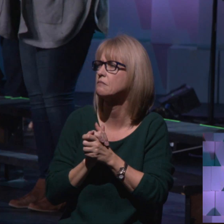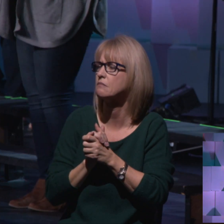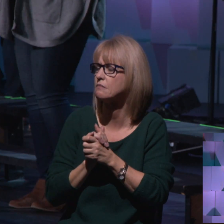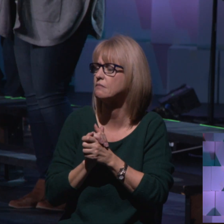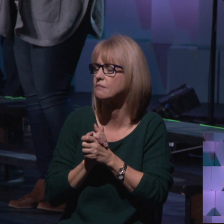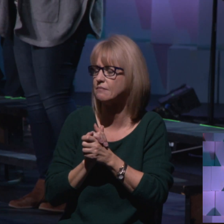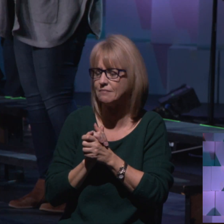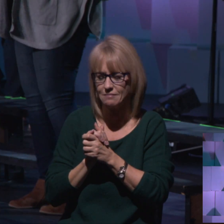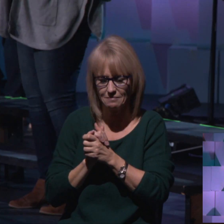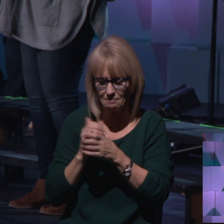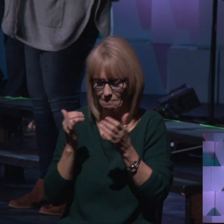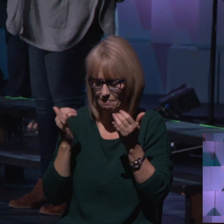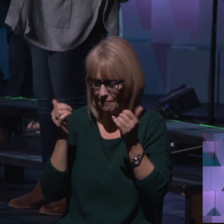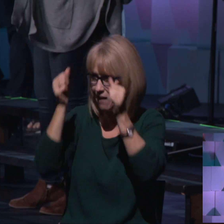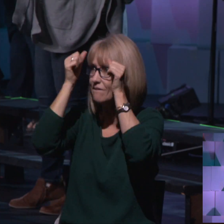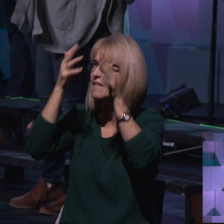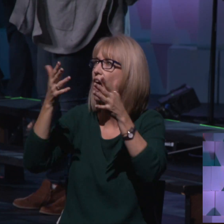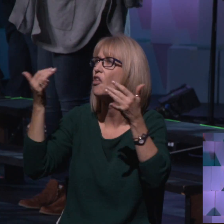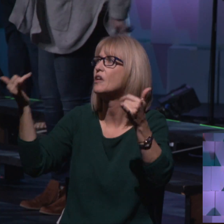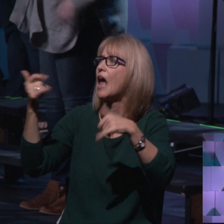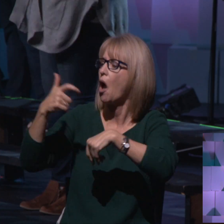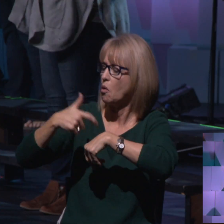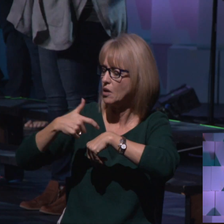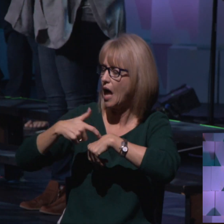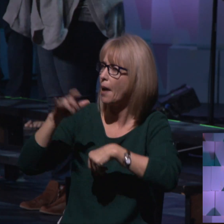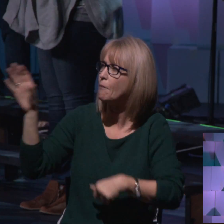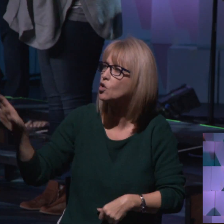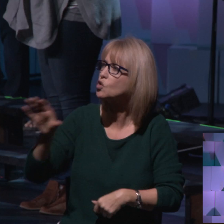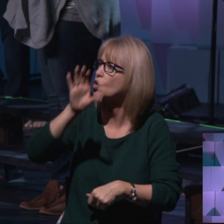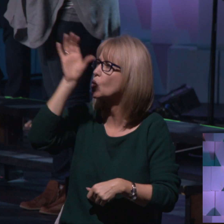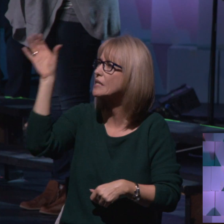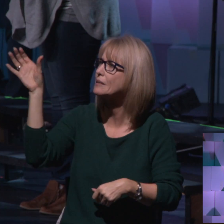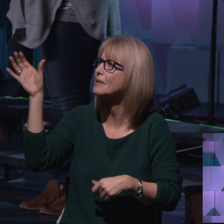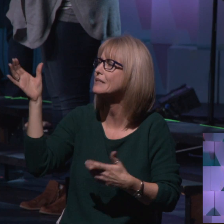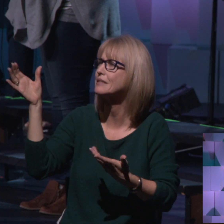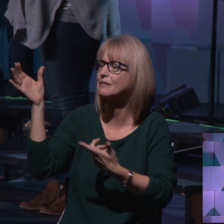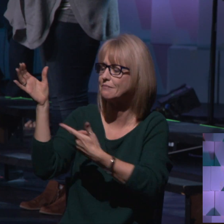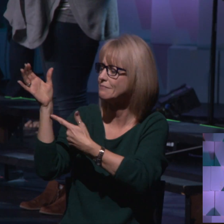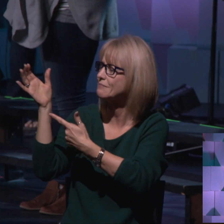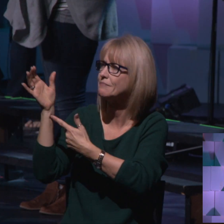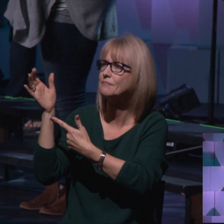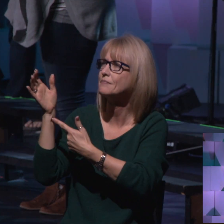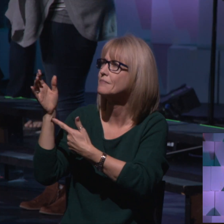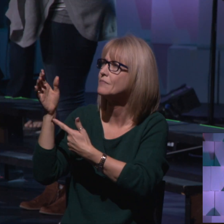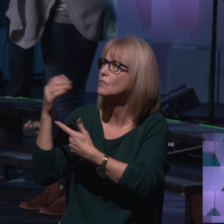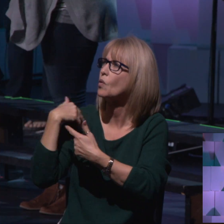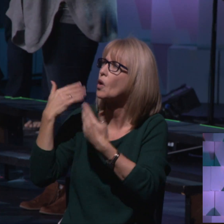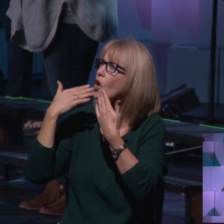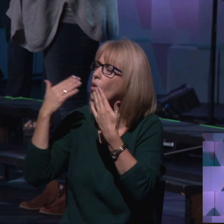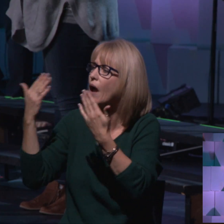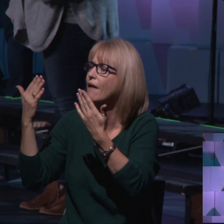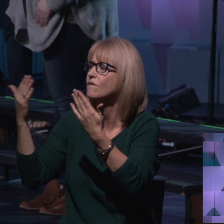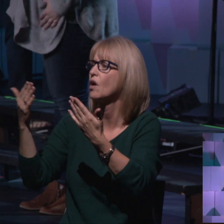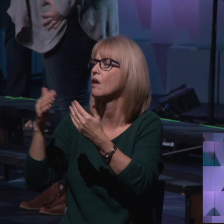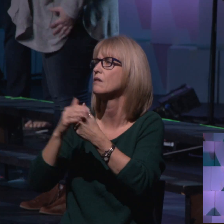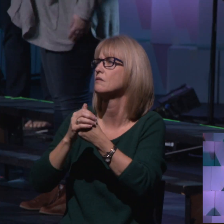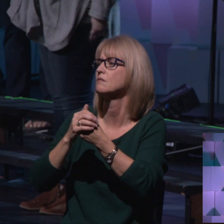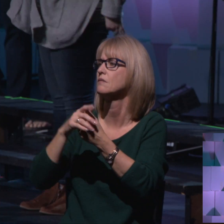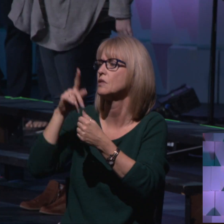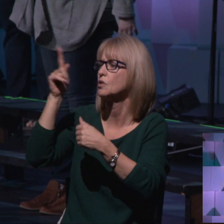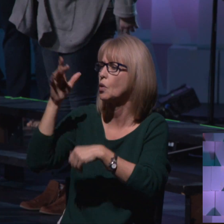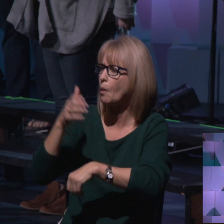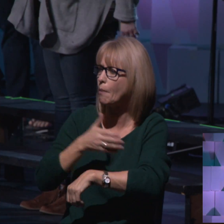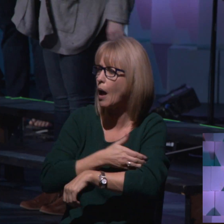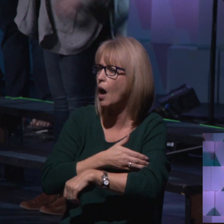Father, at Christmas, we're so grateful for your power and your gratefulness, your greatness, how you work in our lives, and